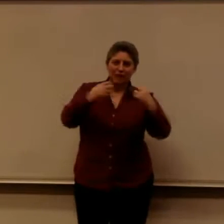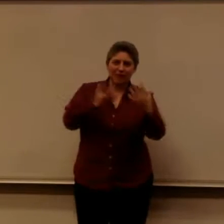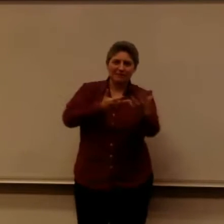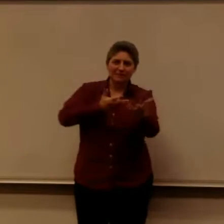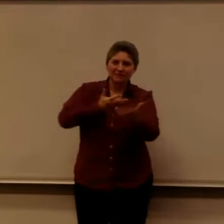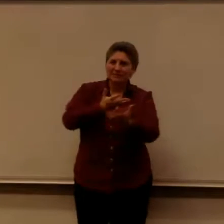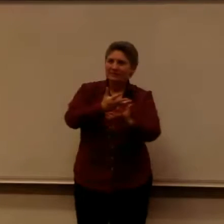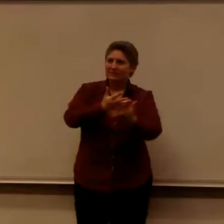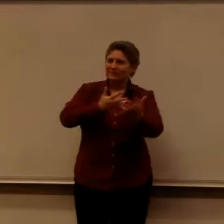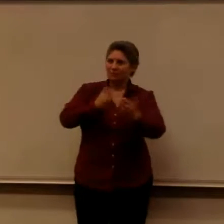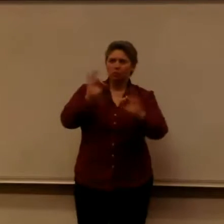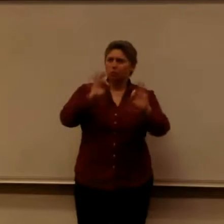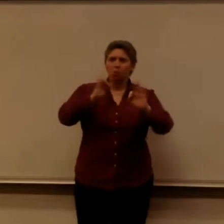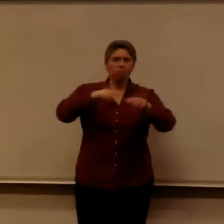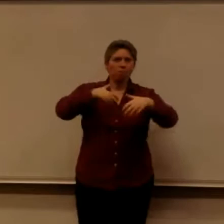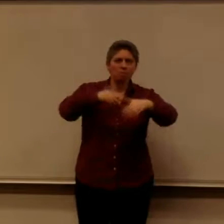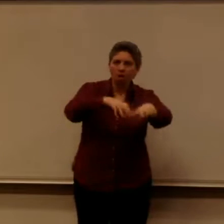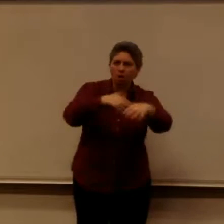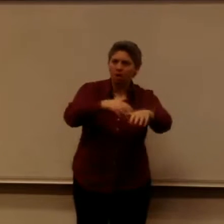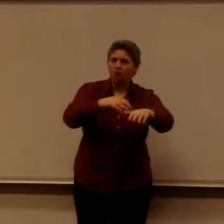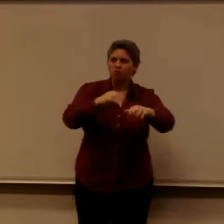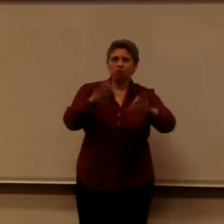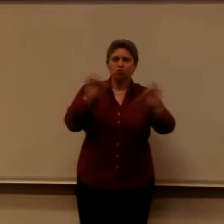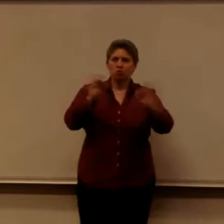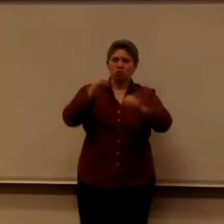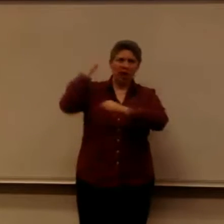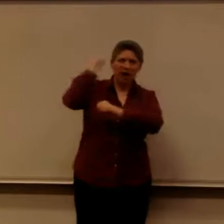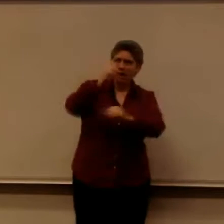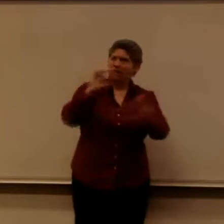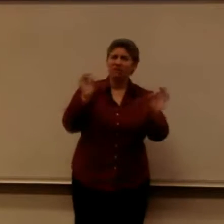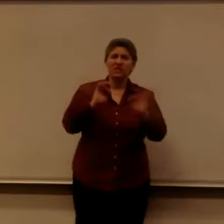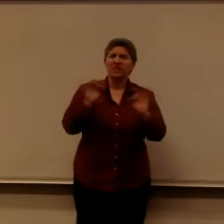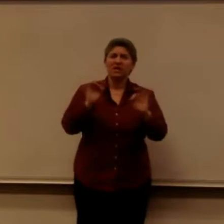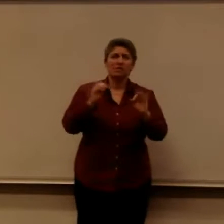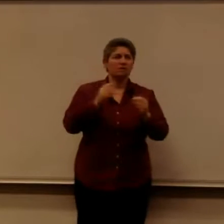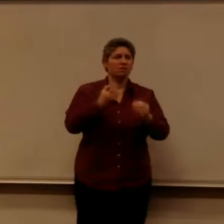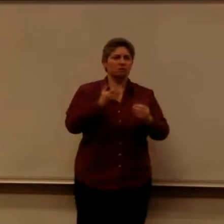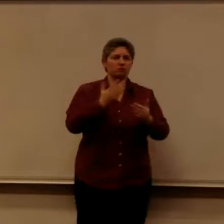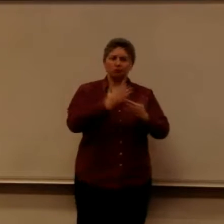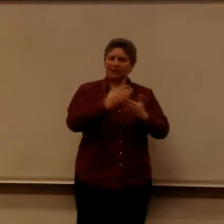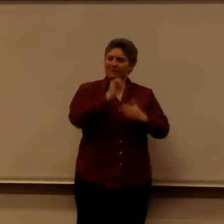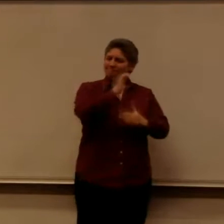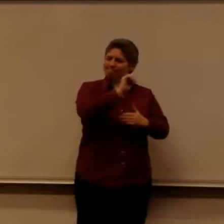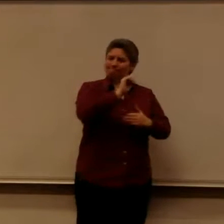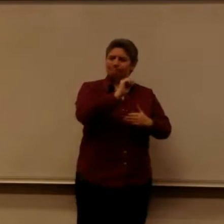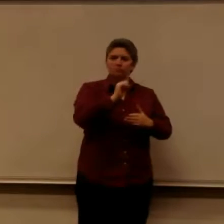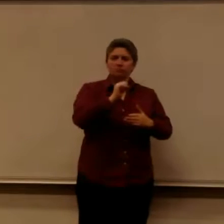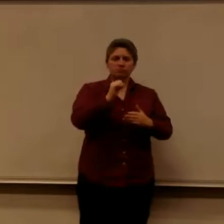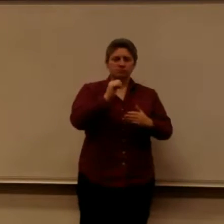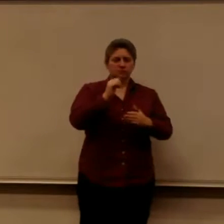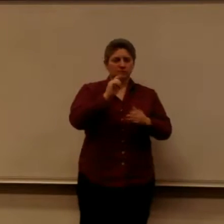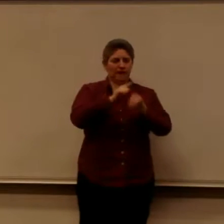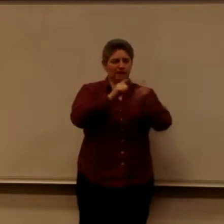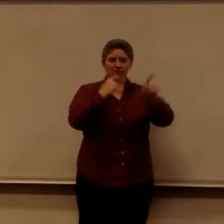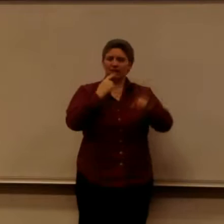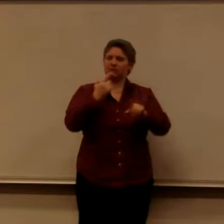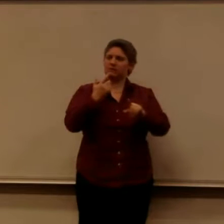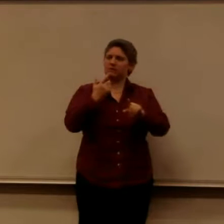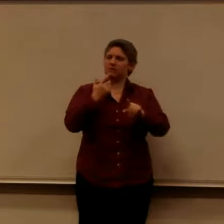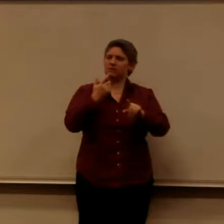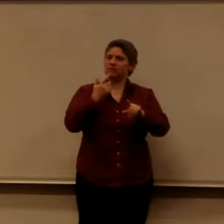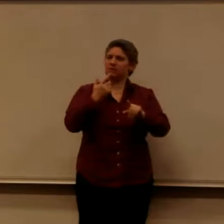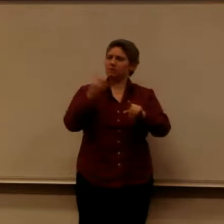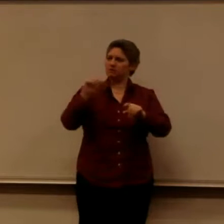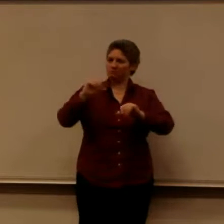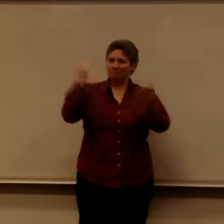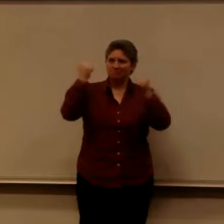the deaf community have their voices heard. Even as before, you've maybe seen that there's been marches, there were protests. It's